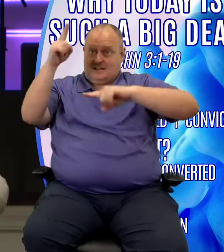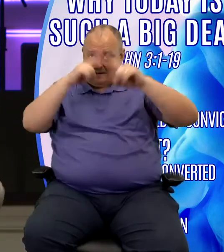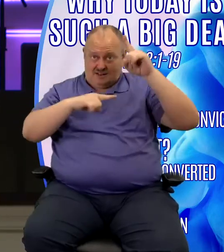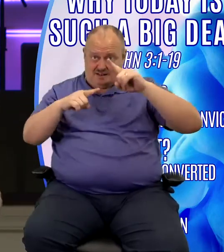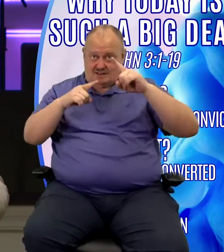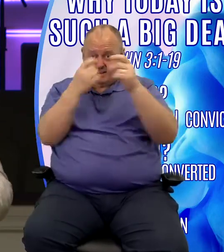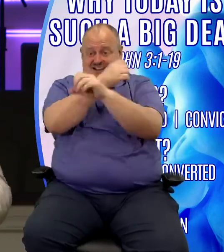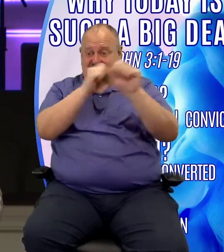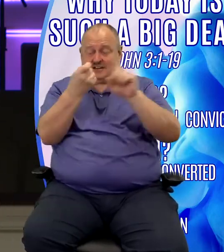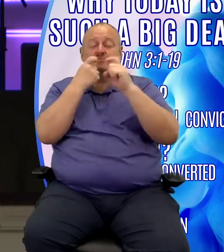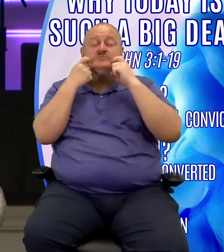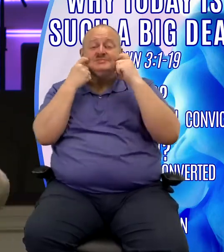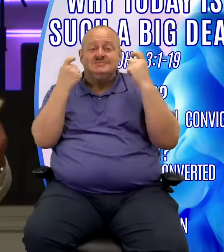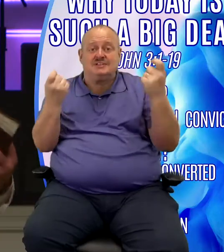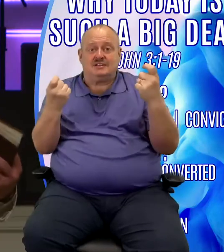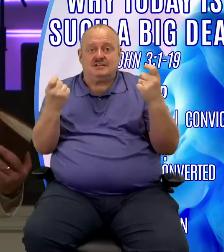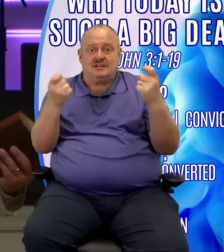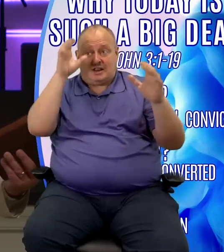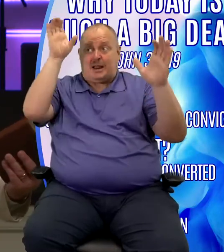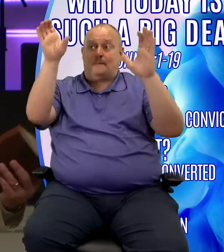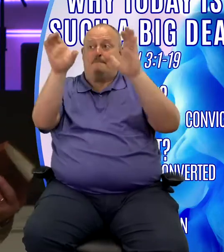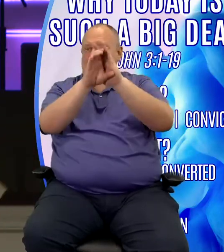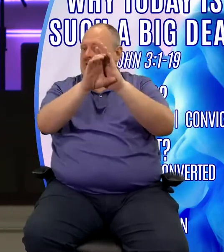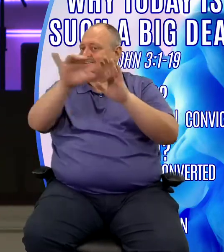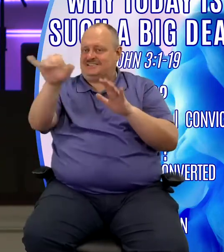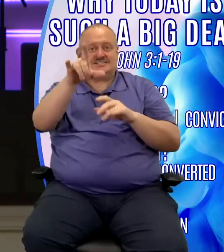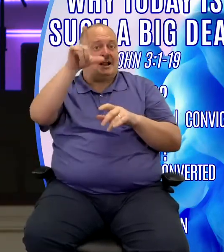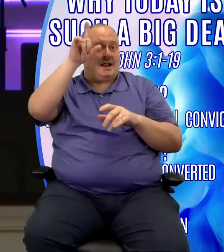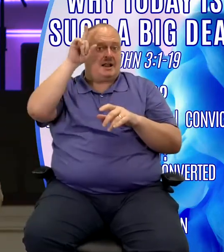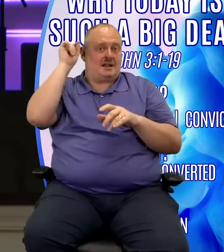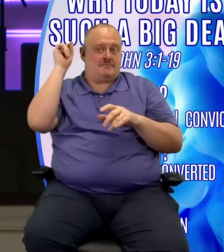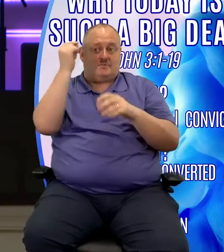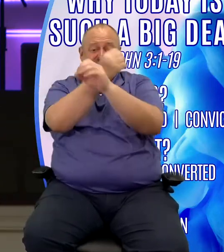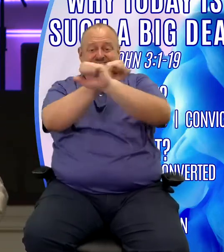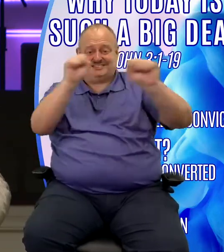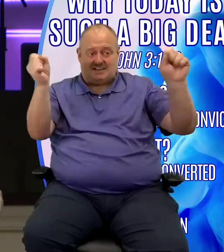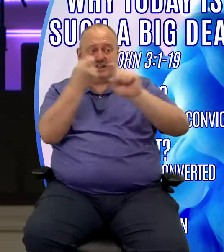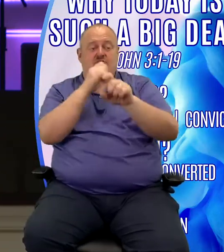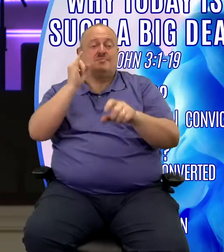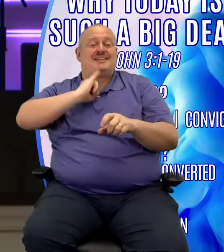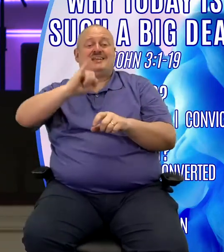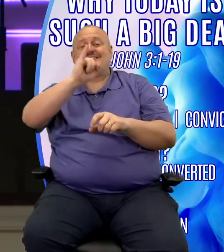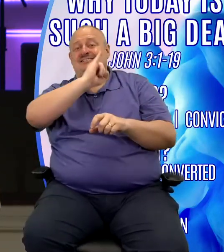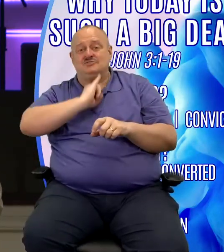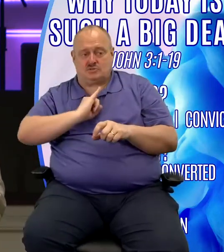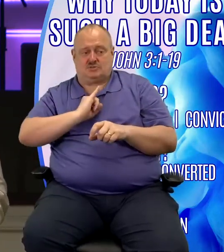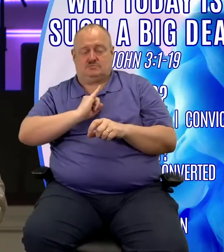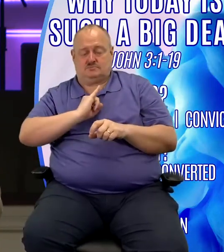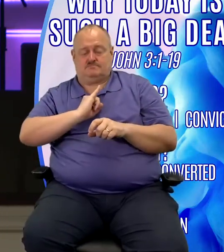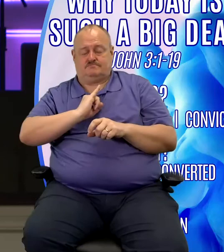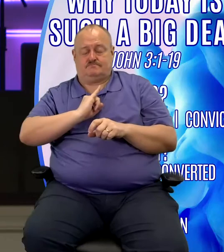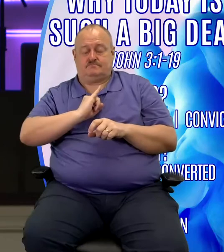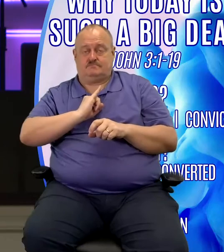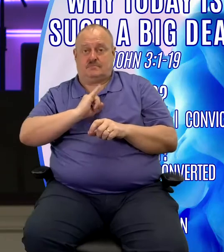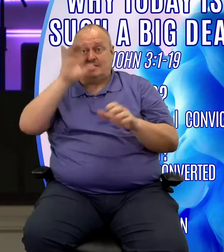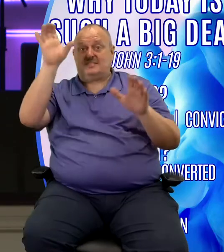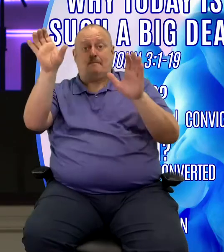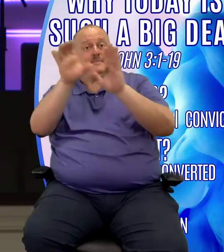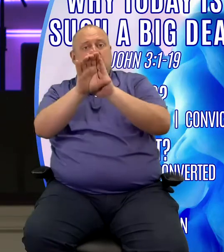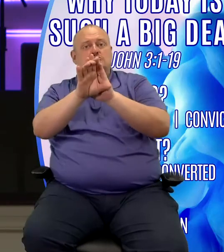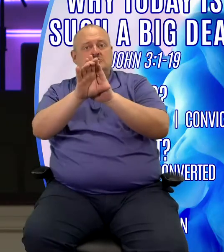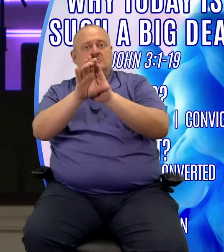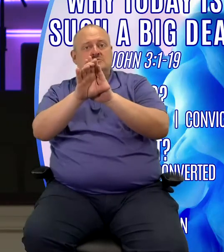delivered us from our sins, it pictured as Moses delivered the Israelites out of the bondage of Egypt. There's a picture there. There's